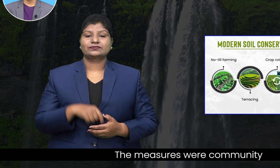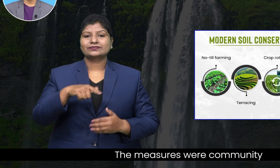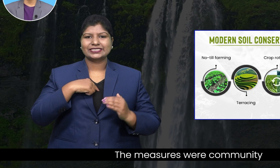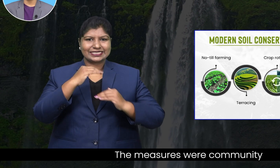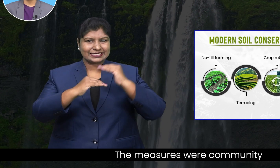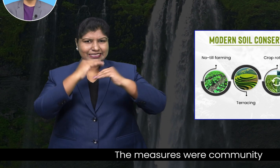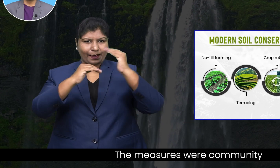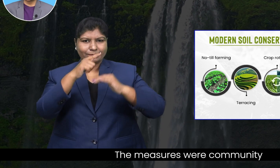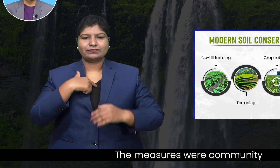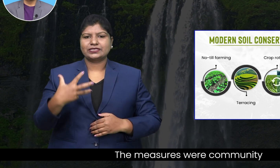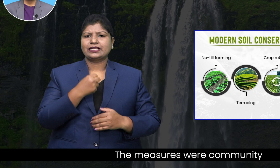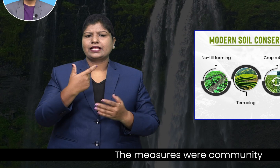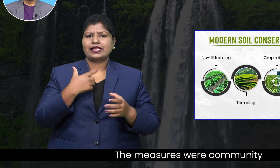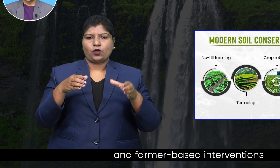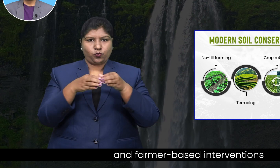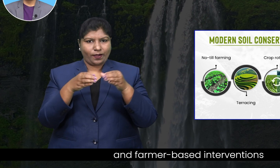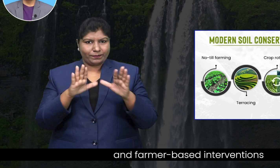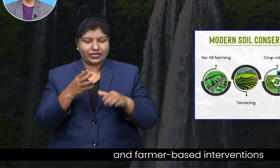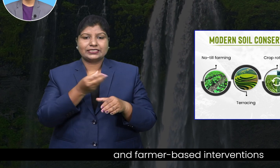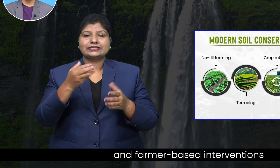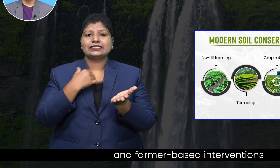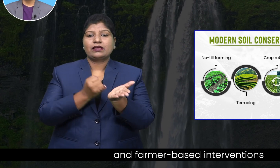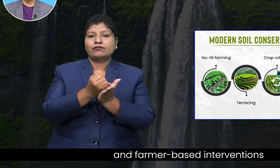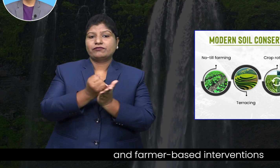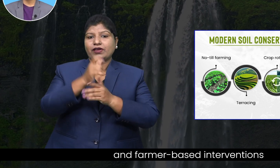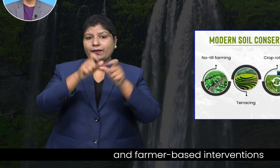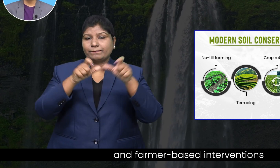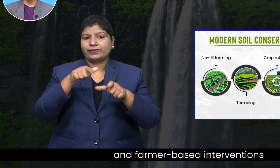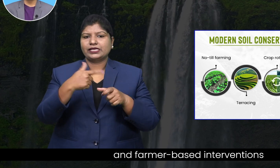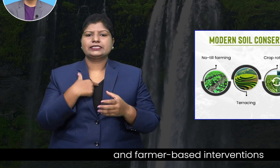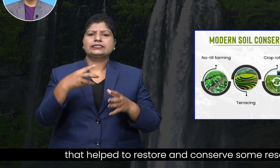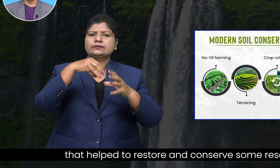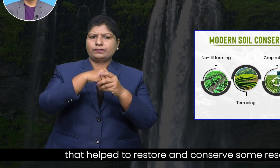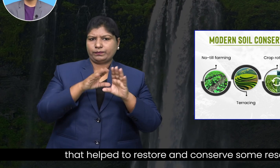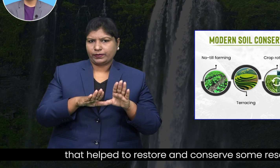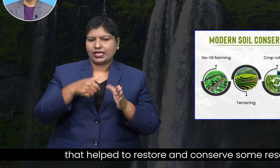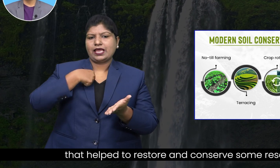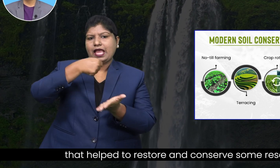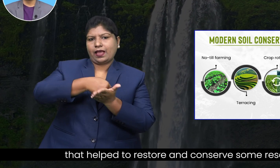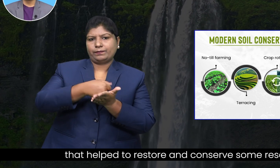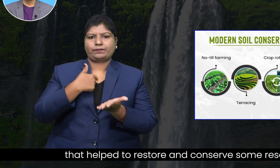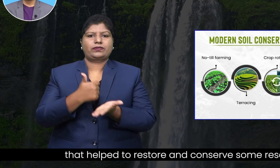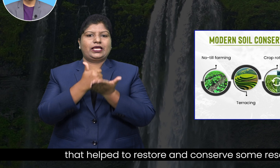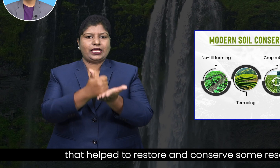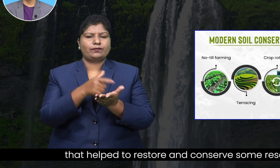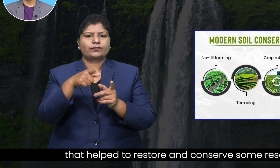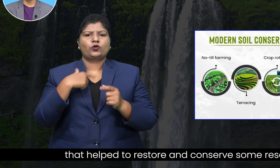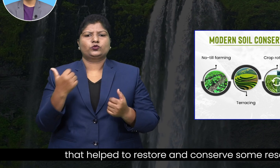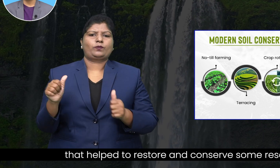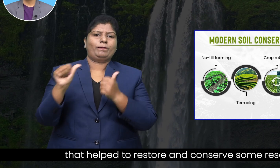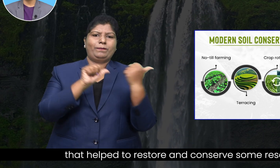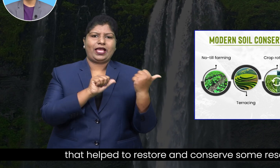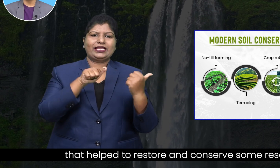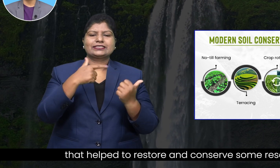The measures were community and farmer-based interventions that helped to restore and